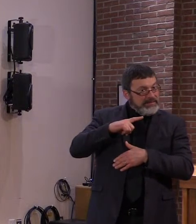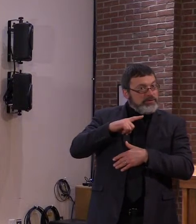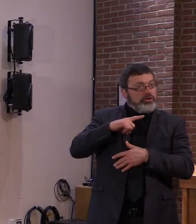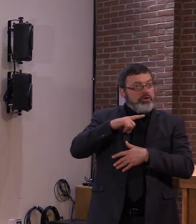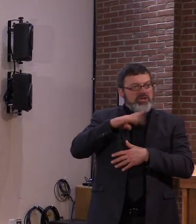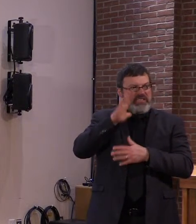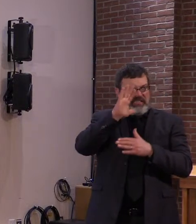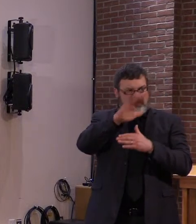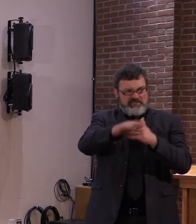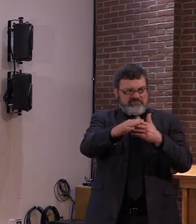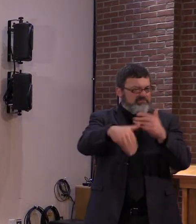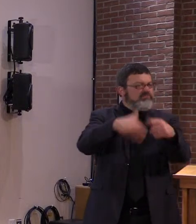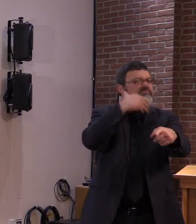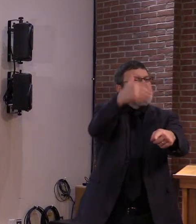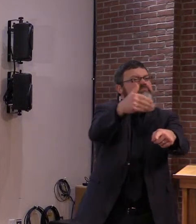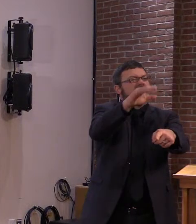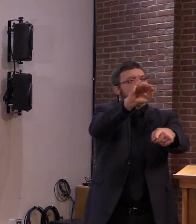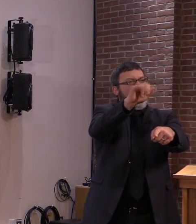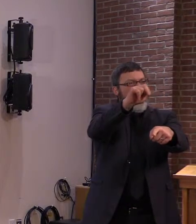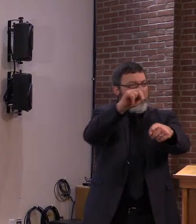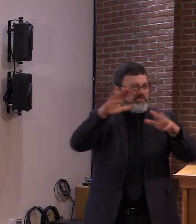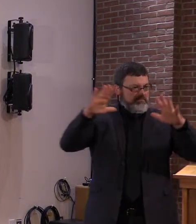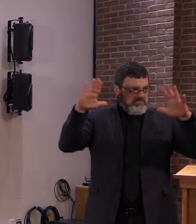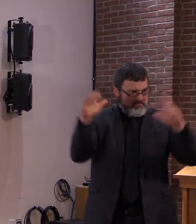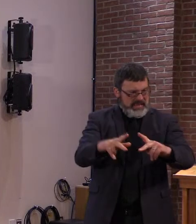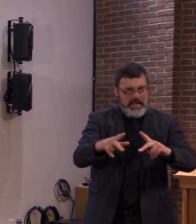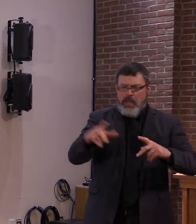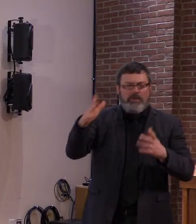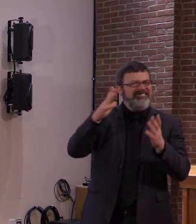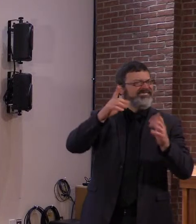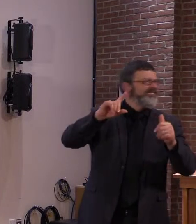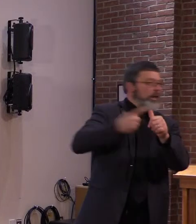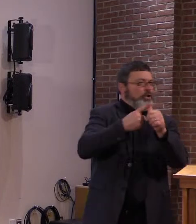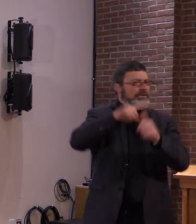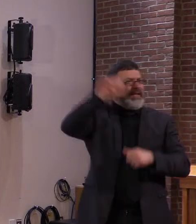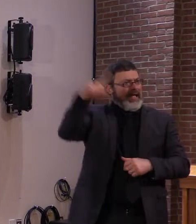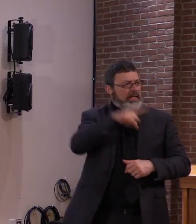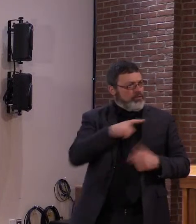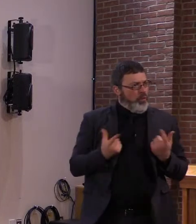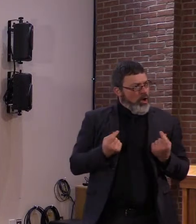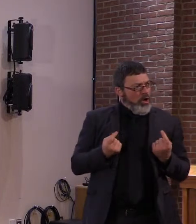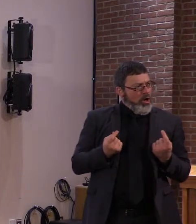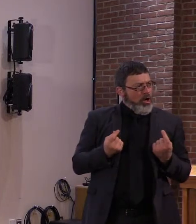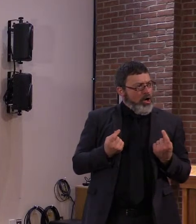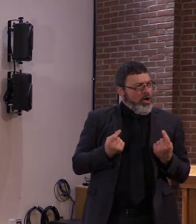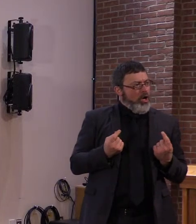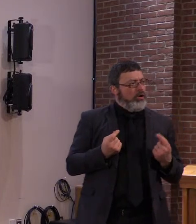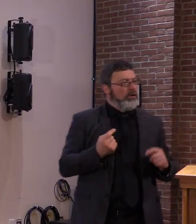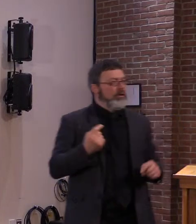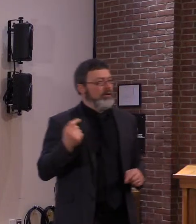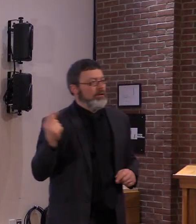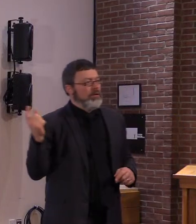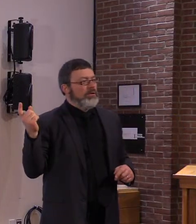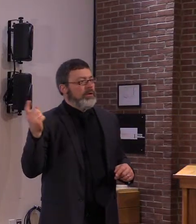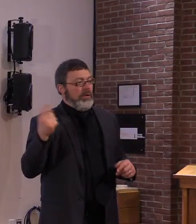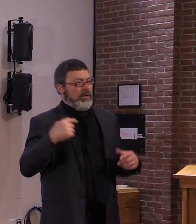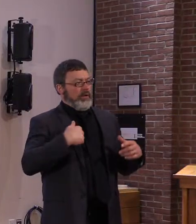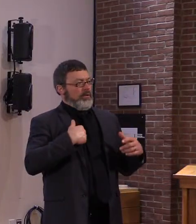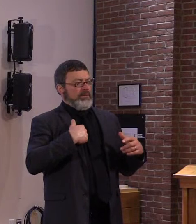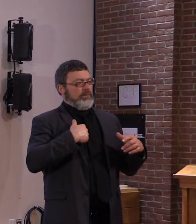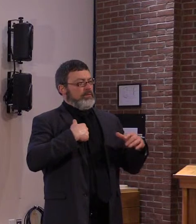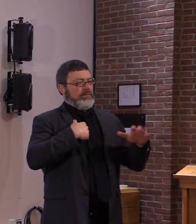their role would be in implementing that. Particularly, I heard from superintendents who were struggling with the idea that some parents might be less than